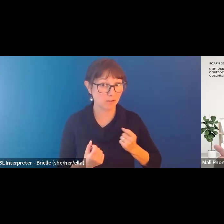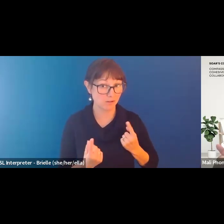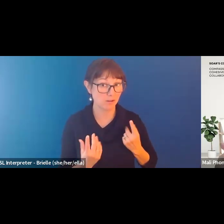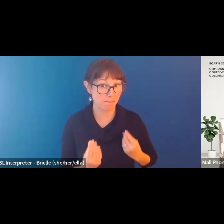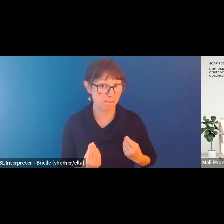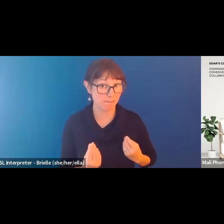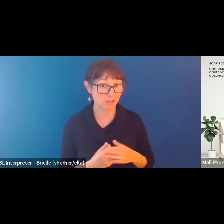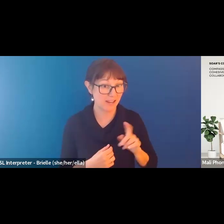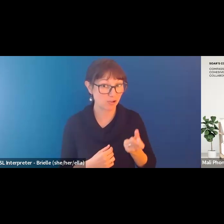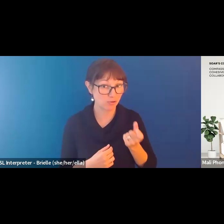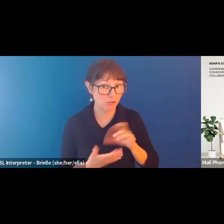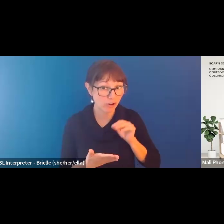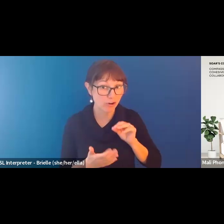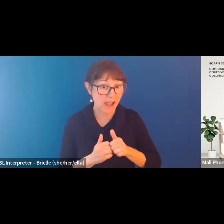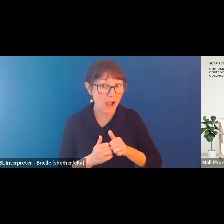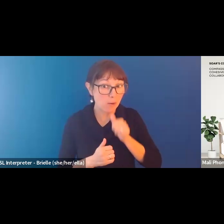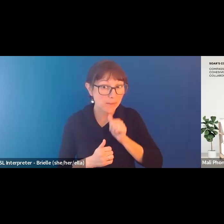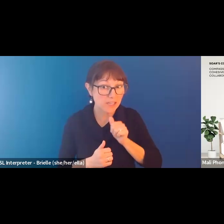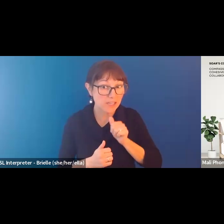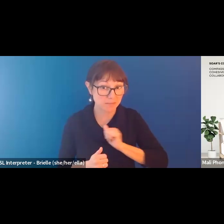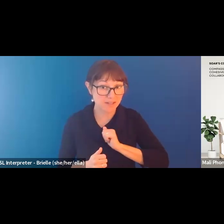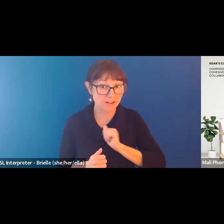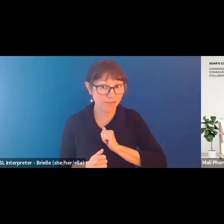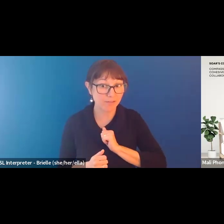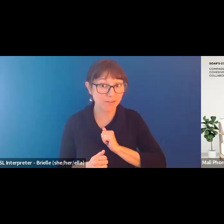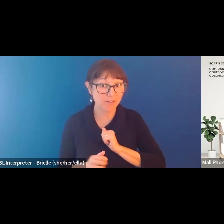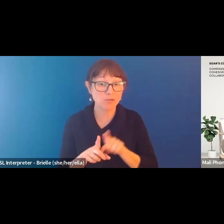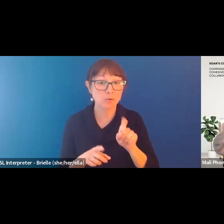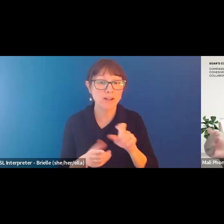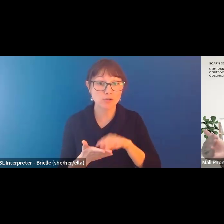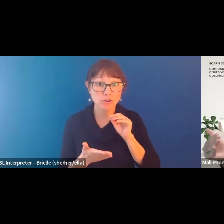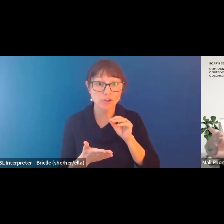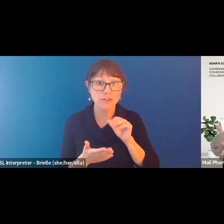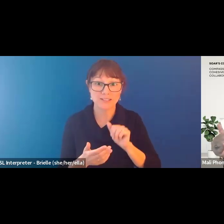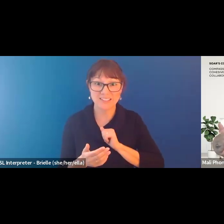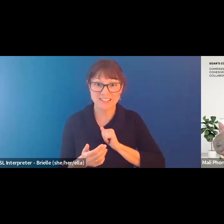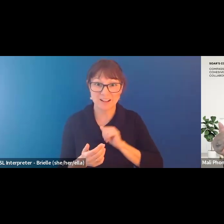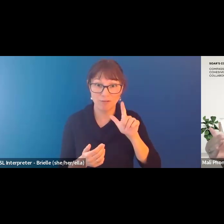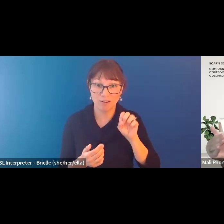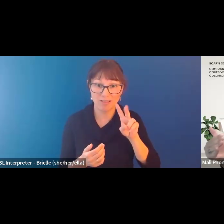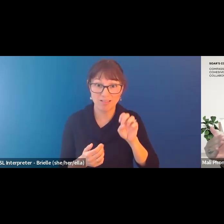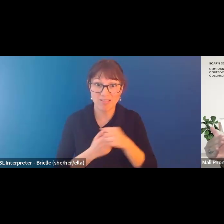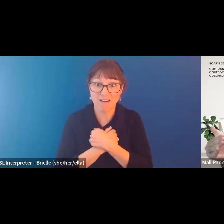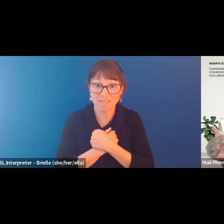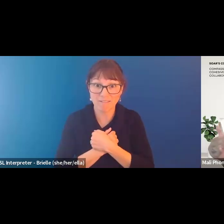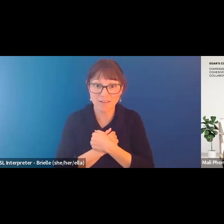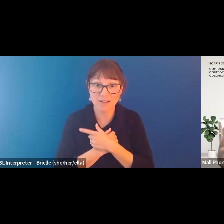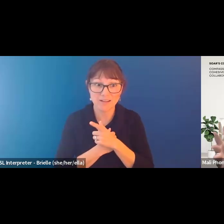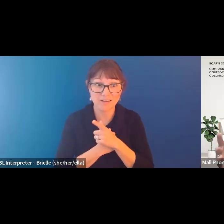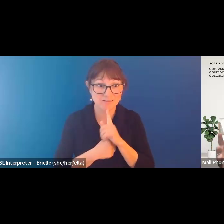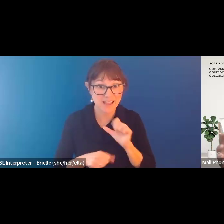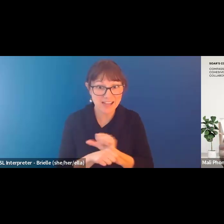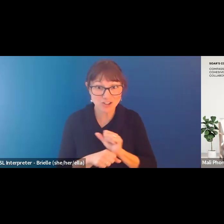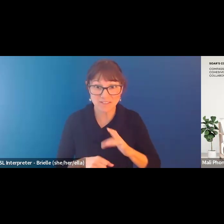learn patience with myself, and I also had to learn what self-love actually felt like, what